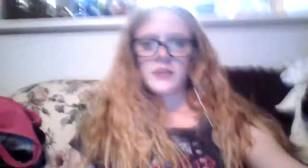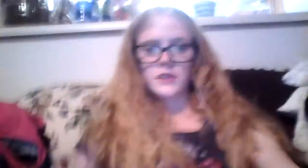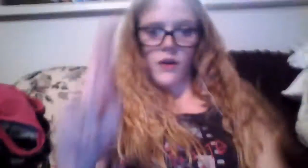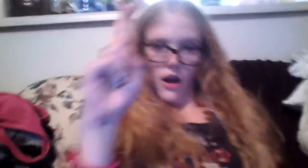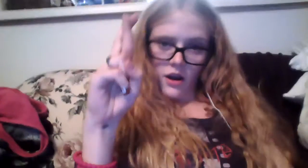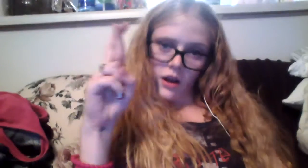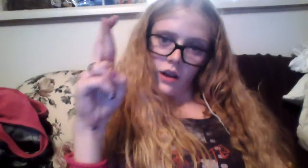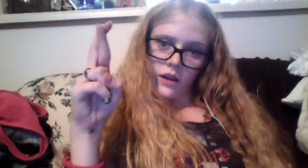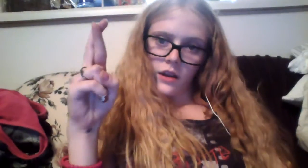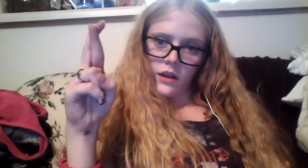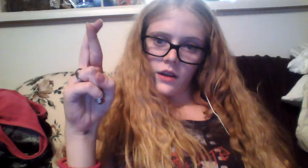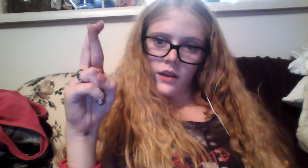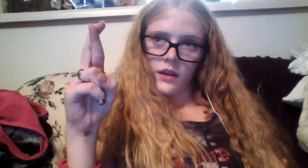So R.